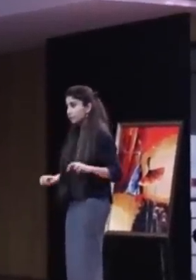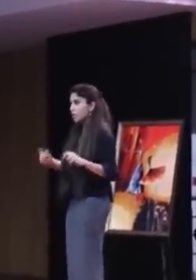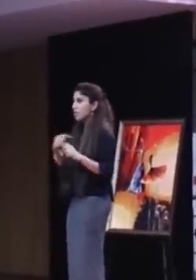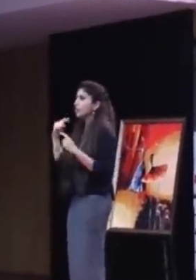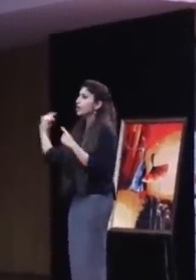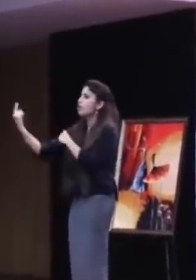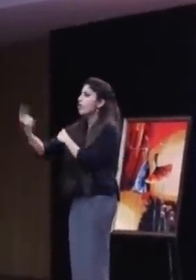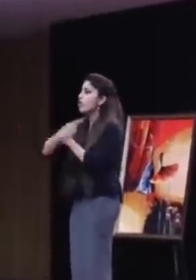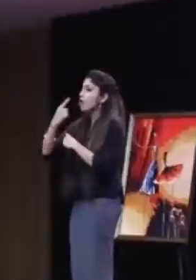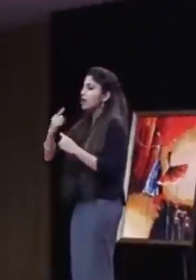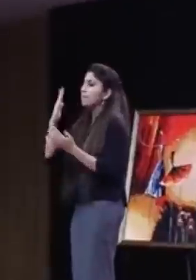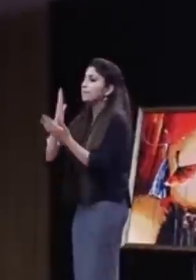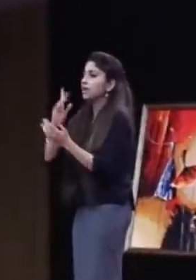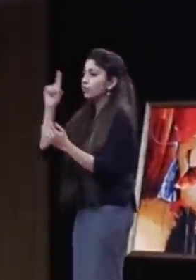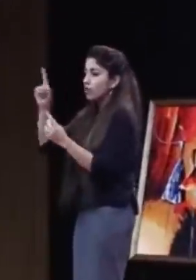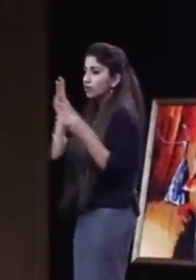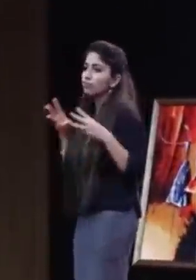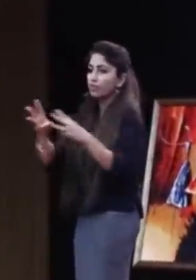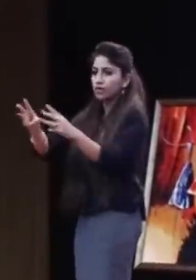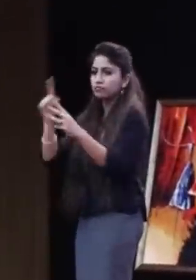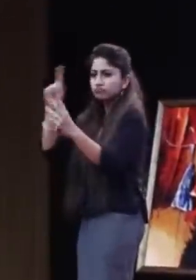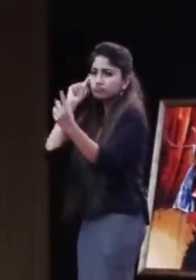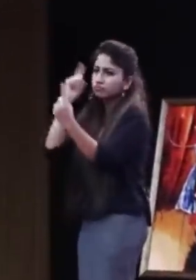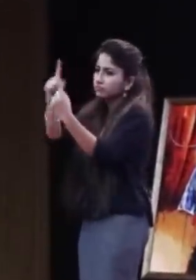of single point perspective in our country.